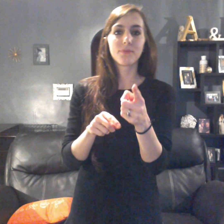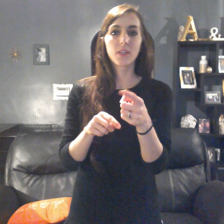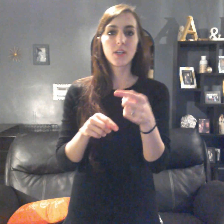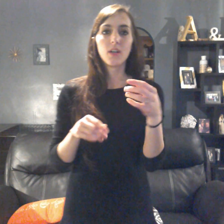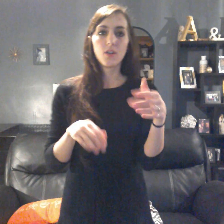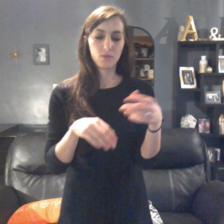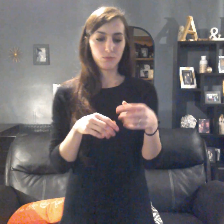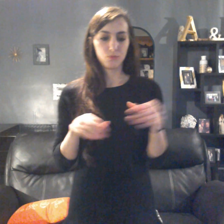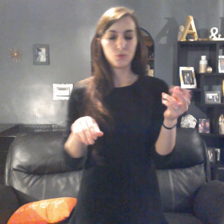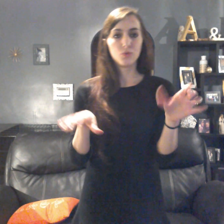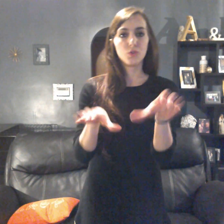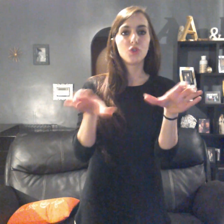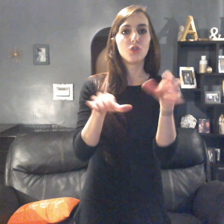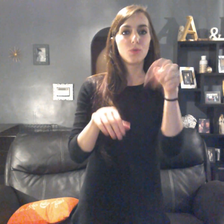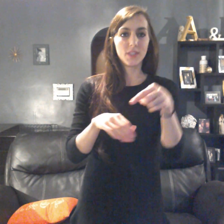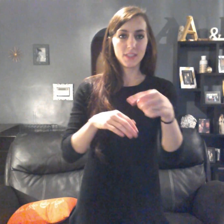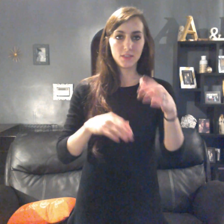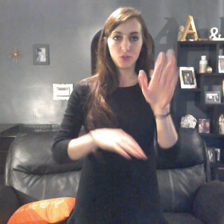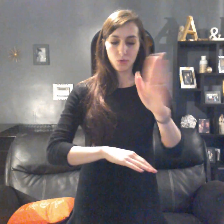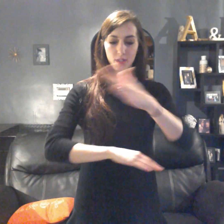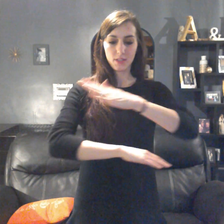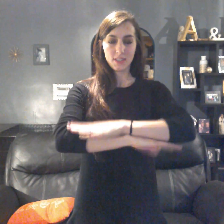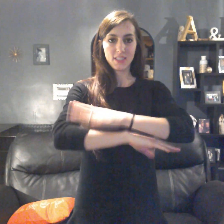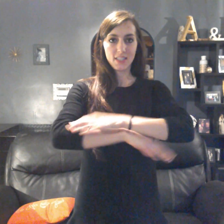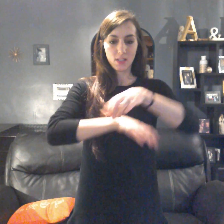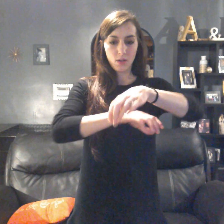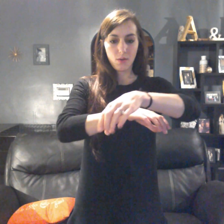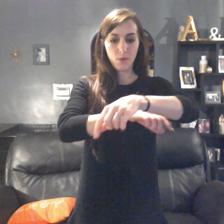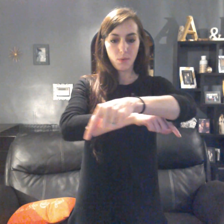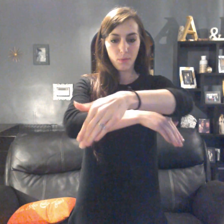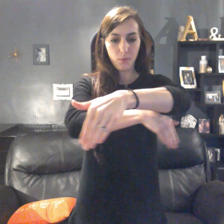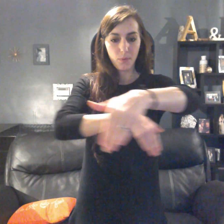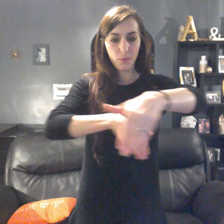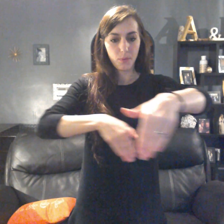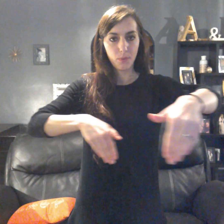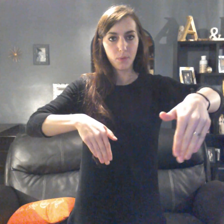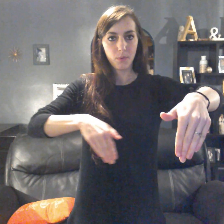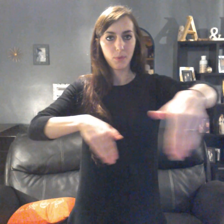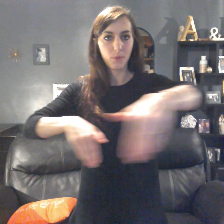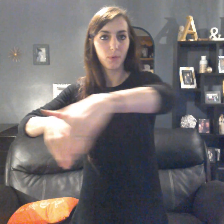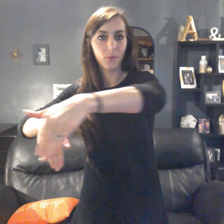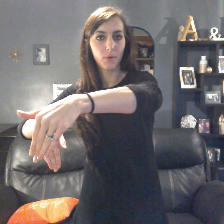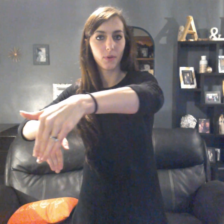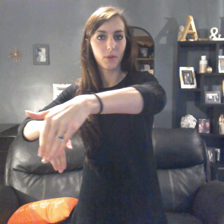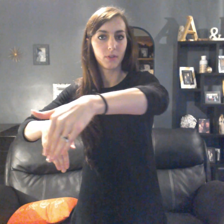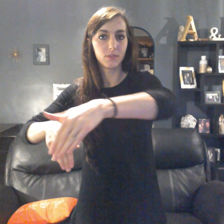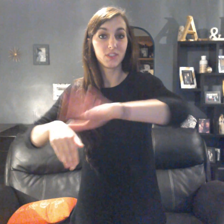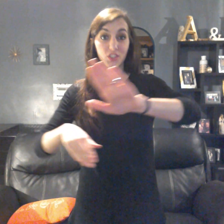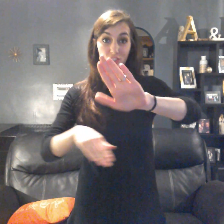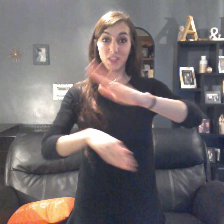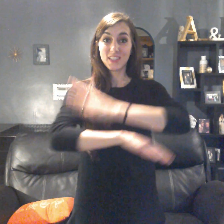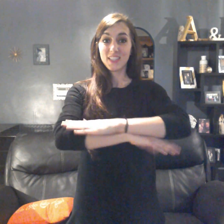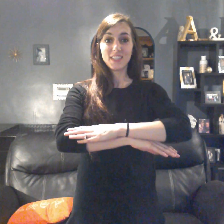each other? Not if you continue that line. Does the ceiling ever meet the floor? Hope not. Not in this